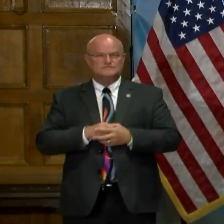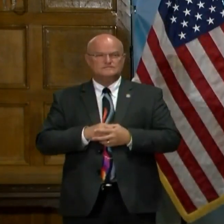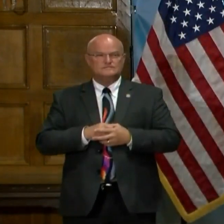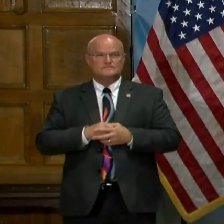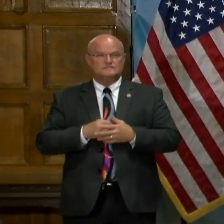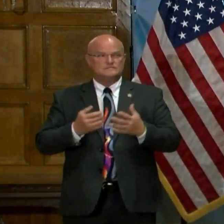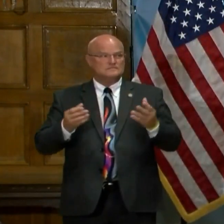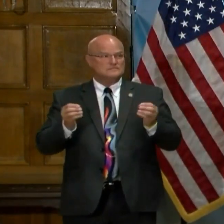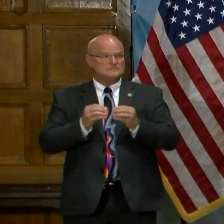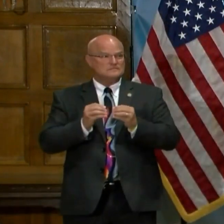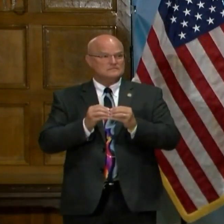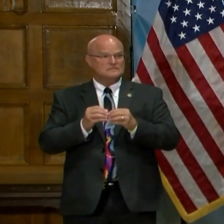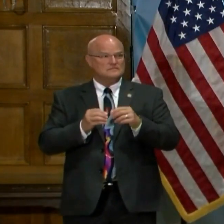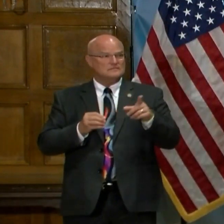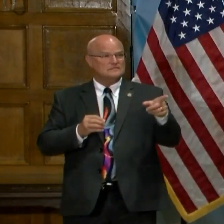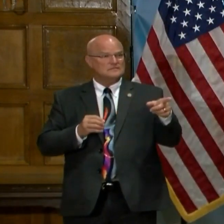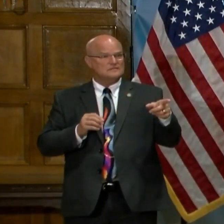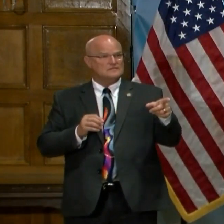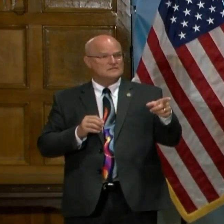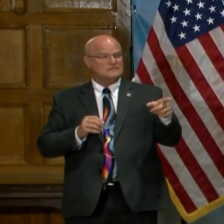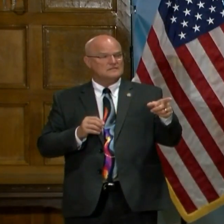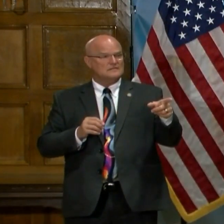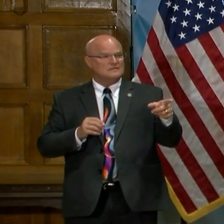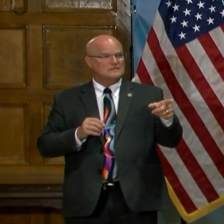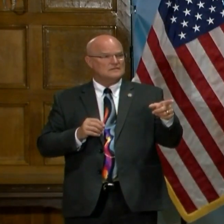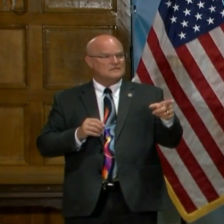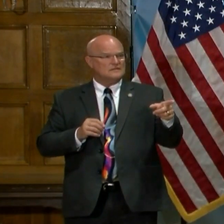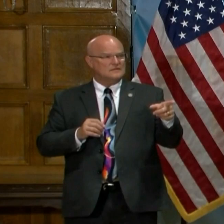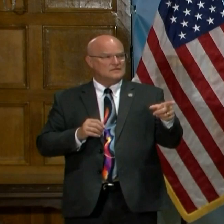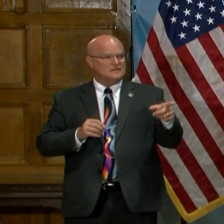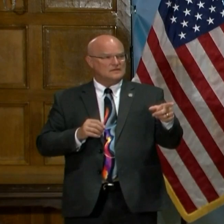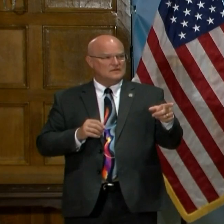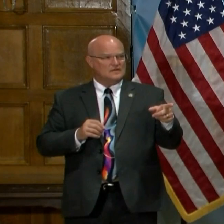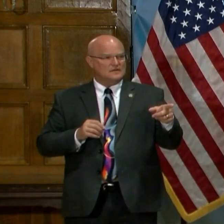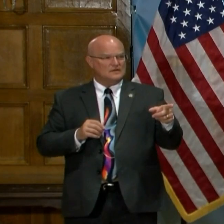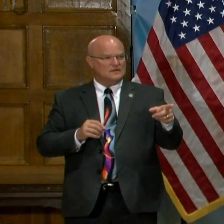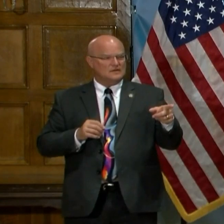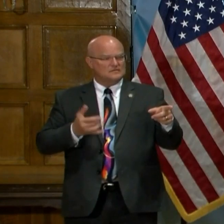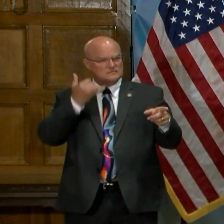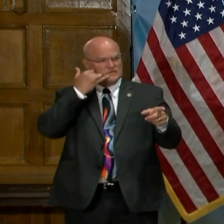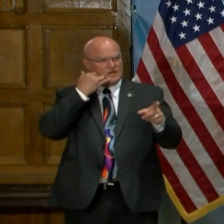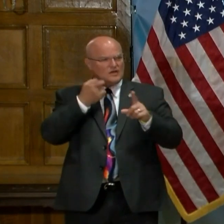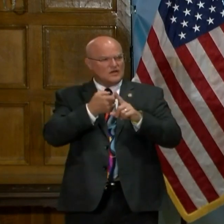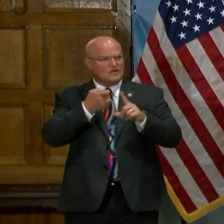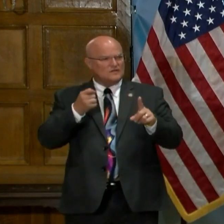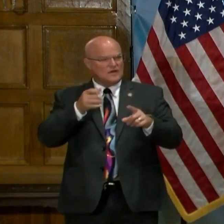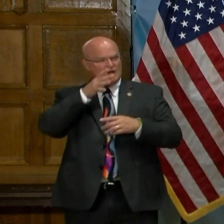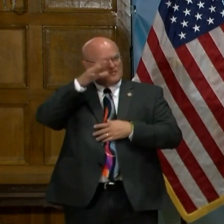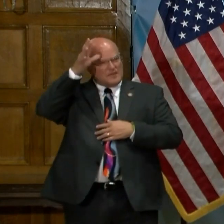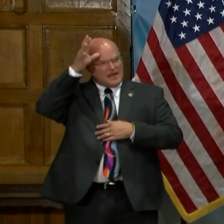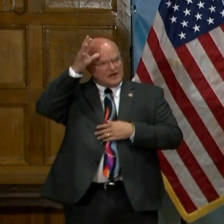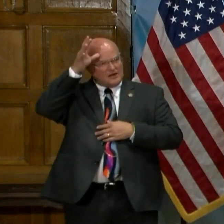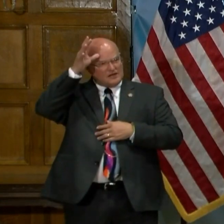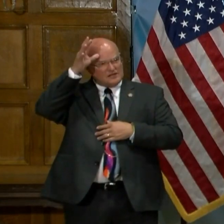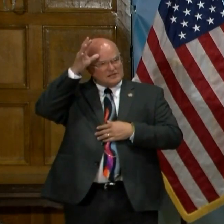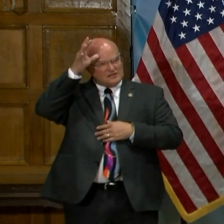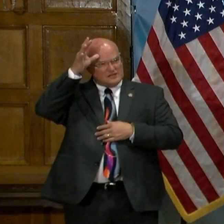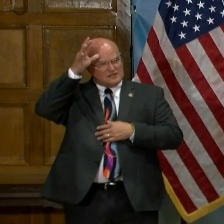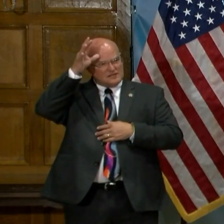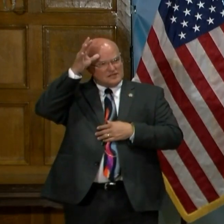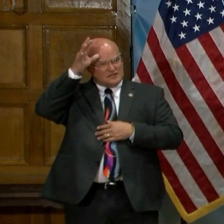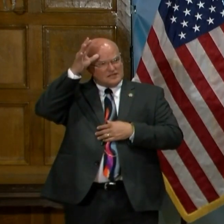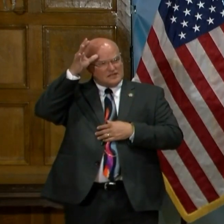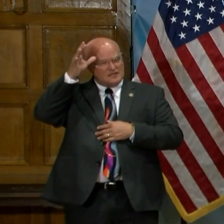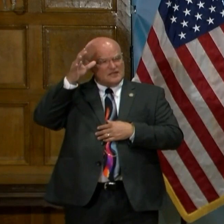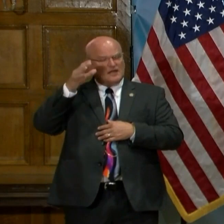anything else at the table? We're all good? Yes, final question. We've been getting some calls from parents of residents at the Conway